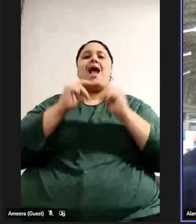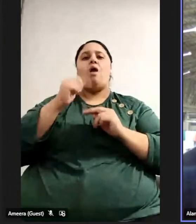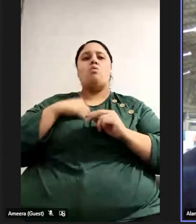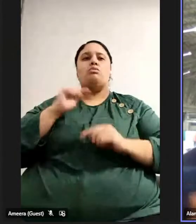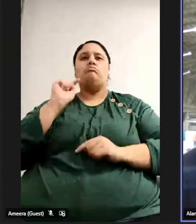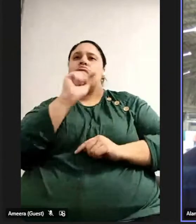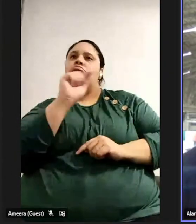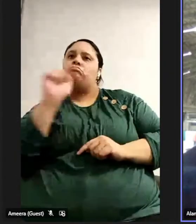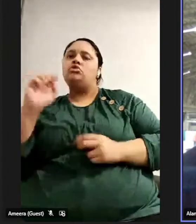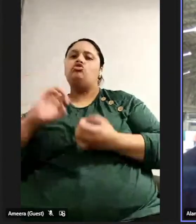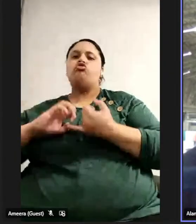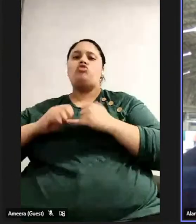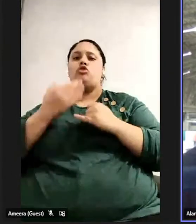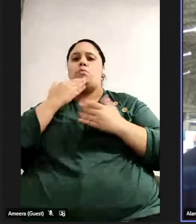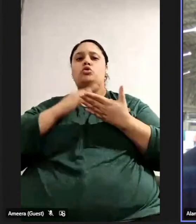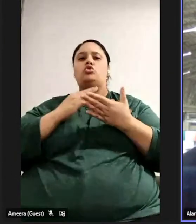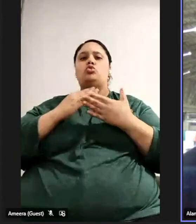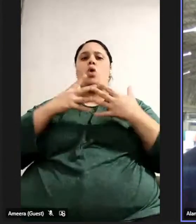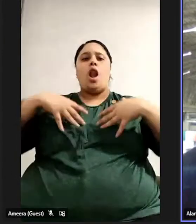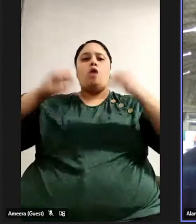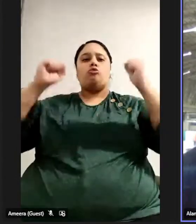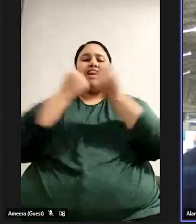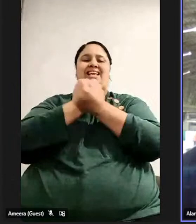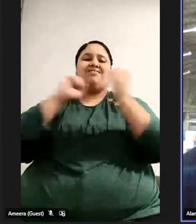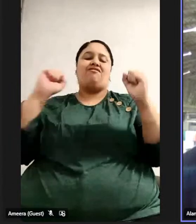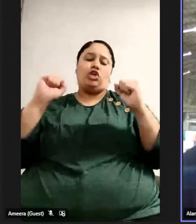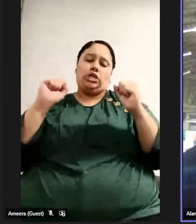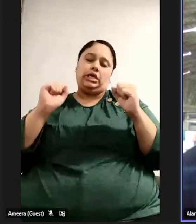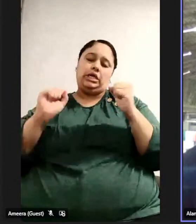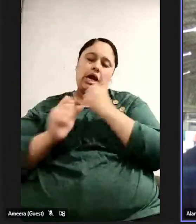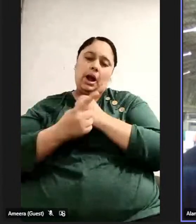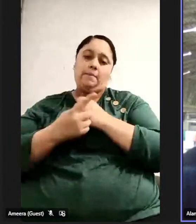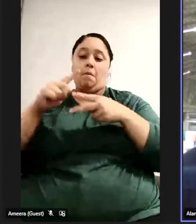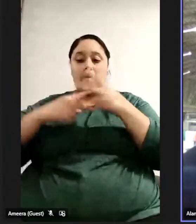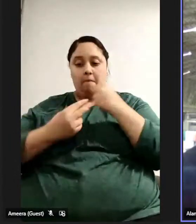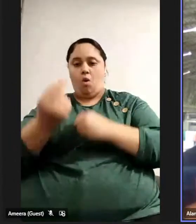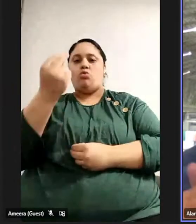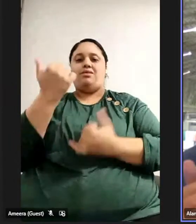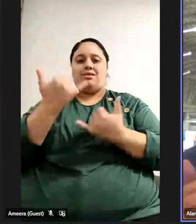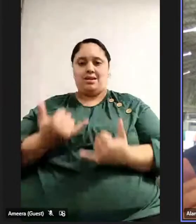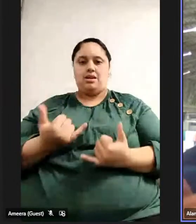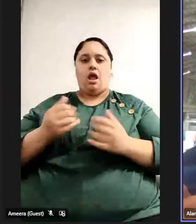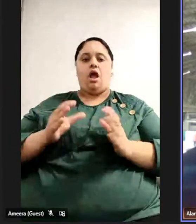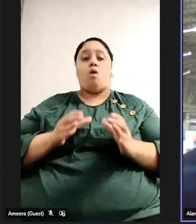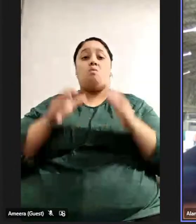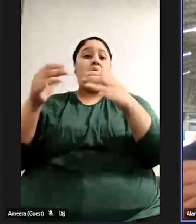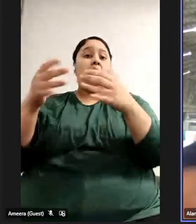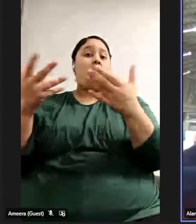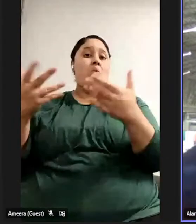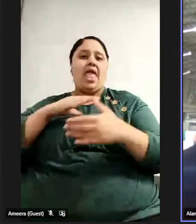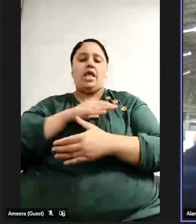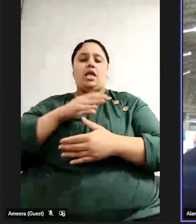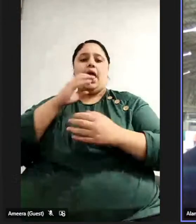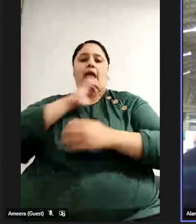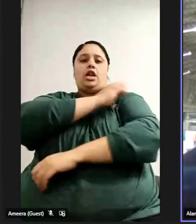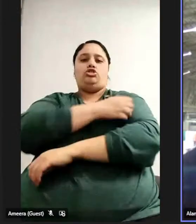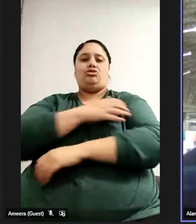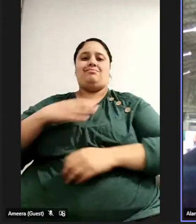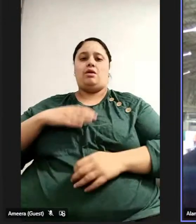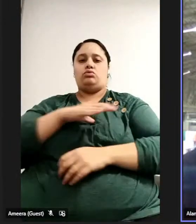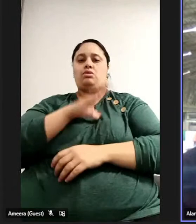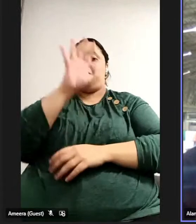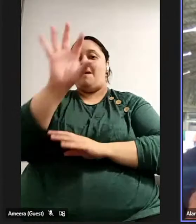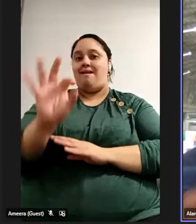free this year. Both of those two issues are at the Energy Council on Monday, and that will take us to the next step